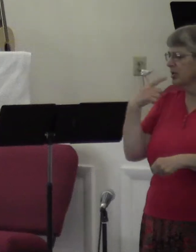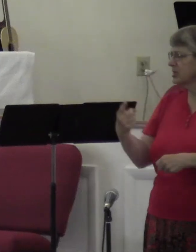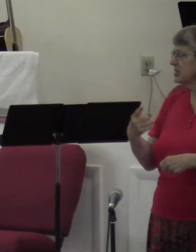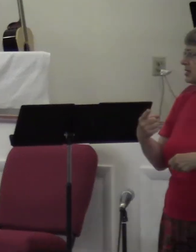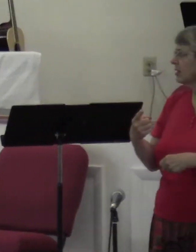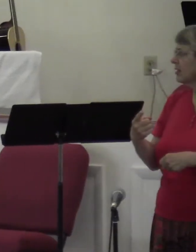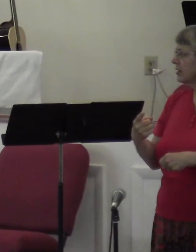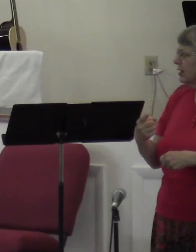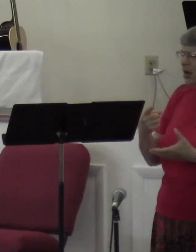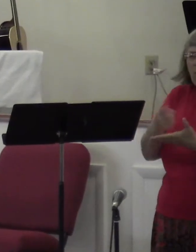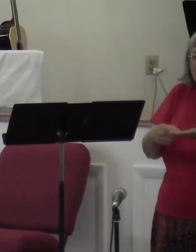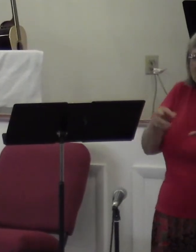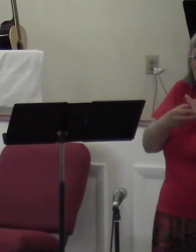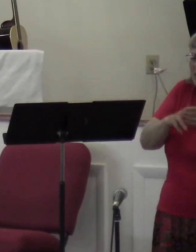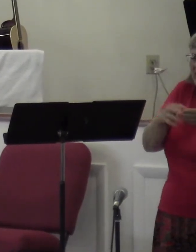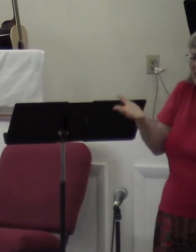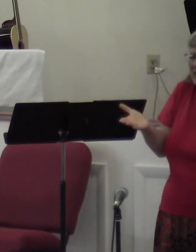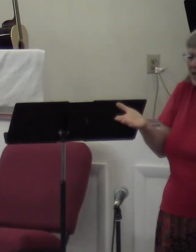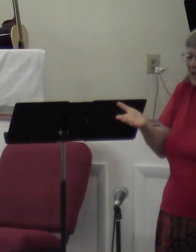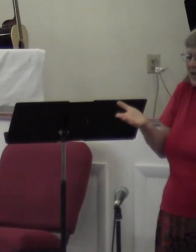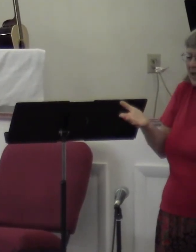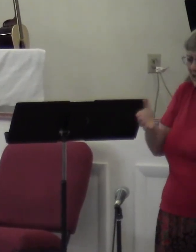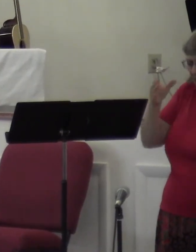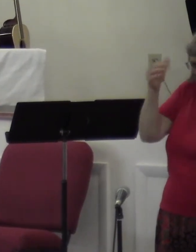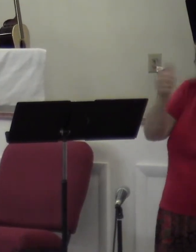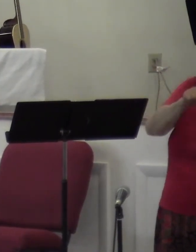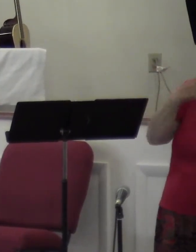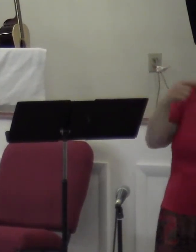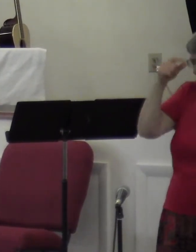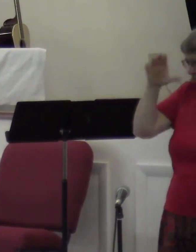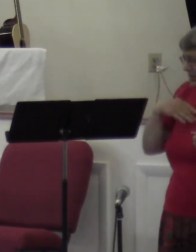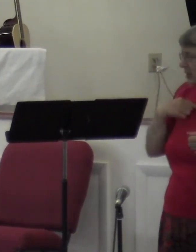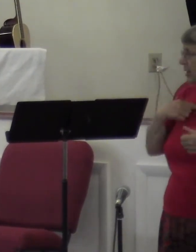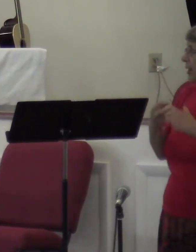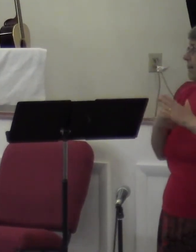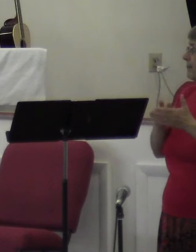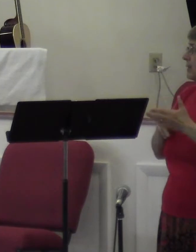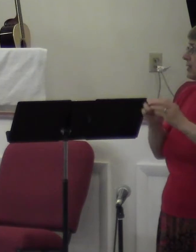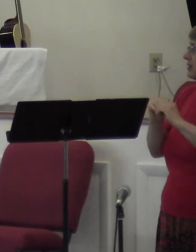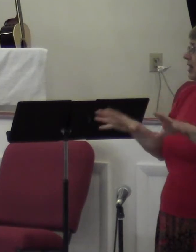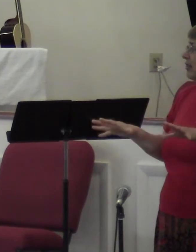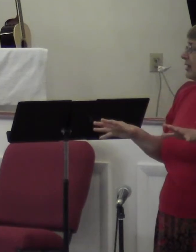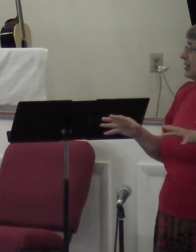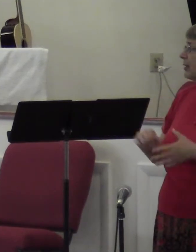said to the Baptist boy, "What does that mean?" And the Baptist boy says, "Nothing.